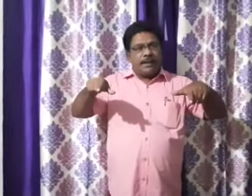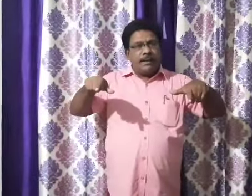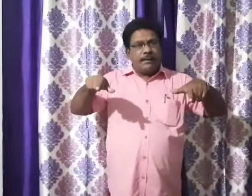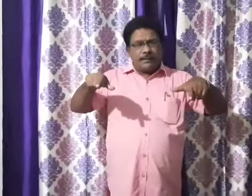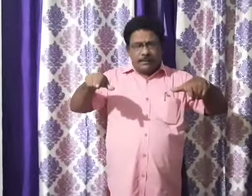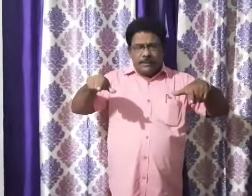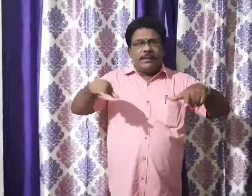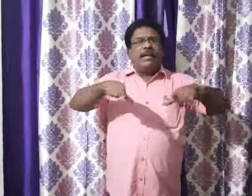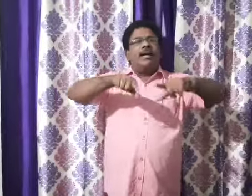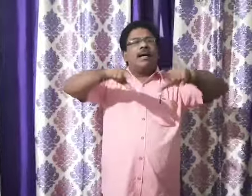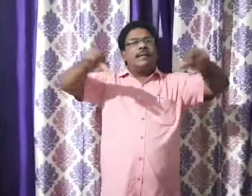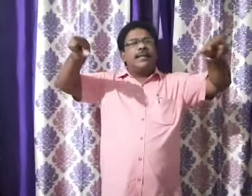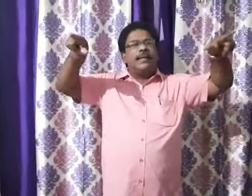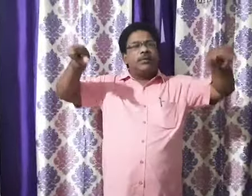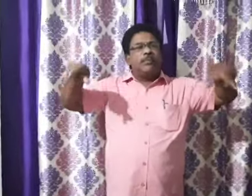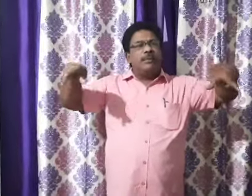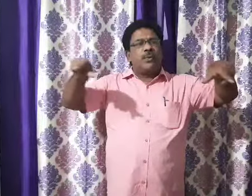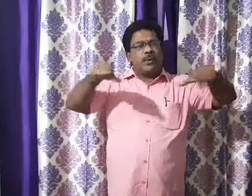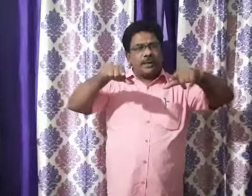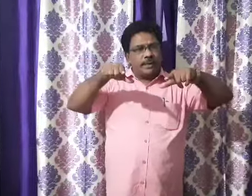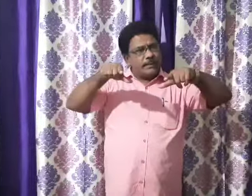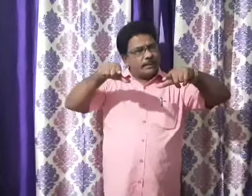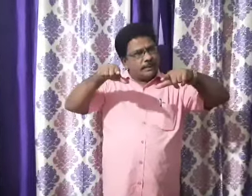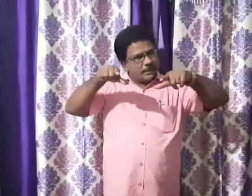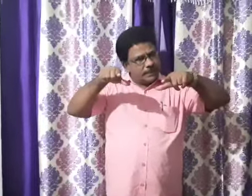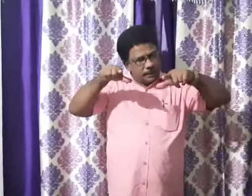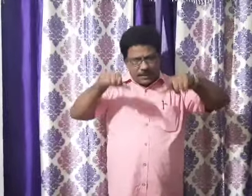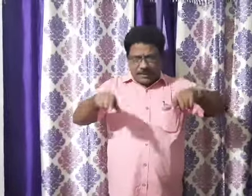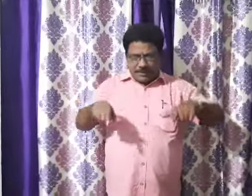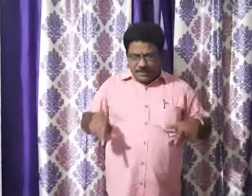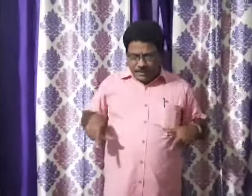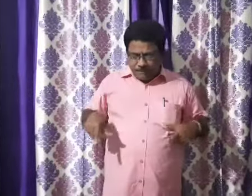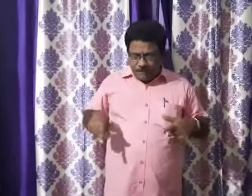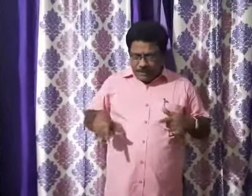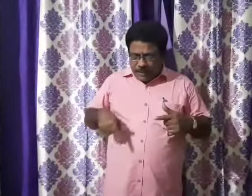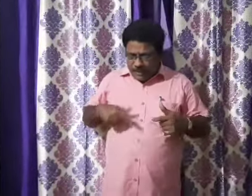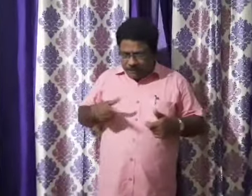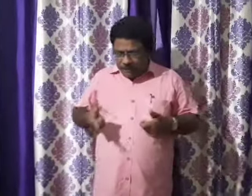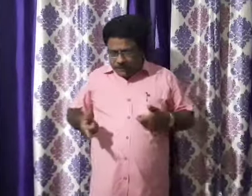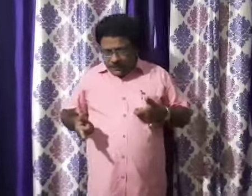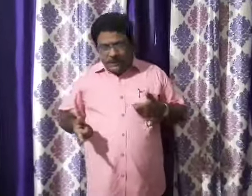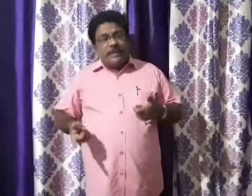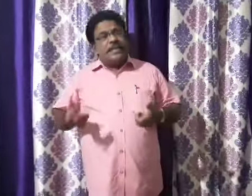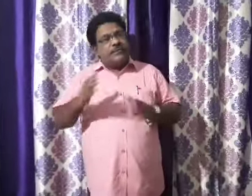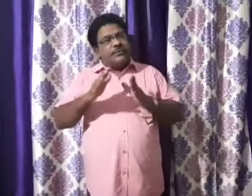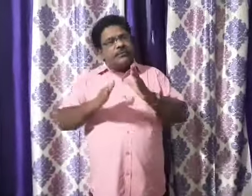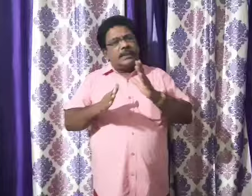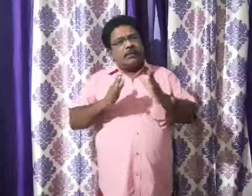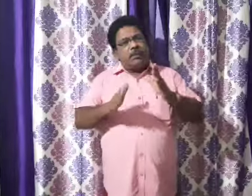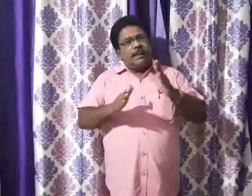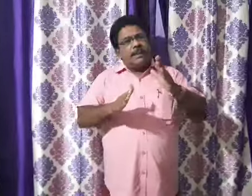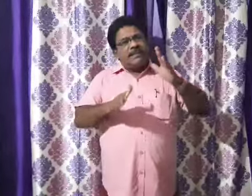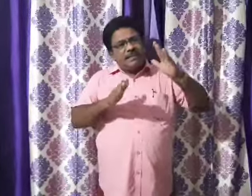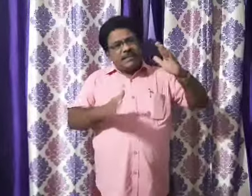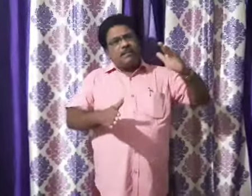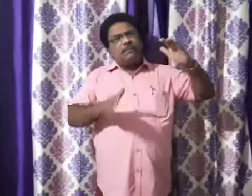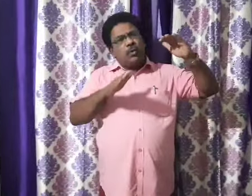canal, a large area could be brought under cultivation. Again, we know that if the government invests more